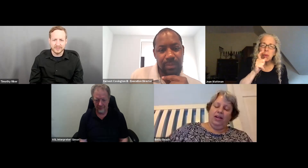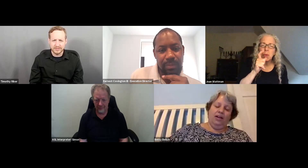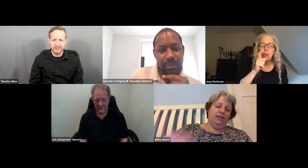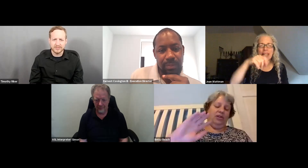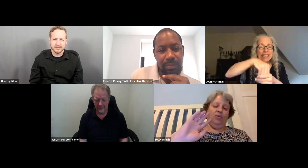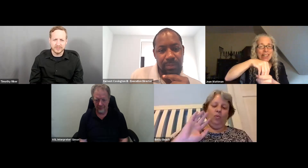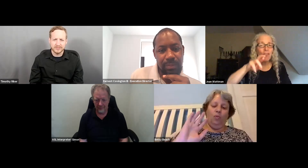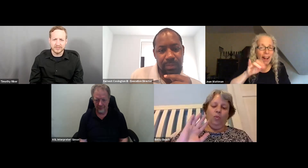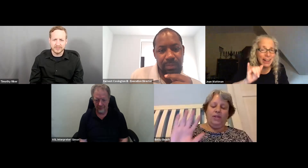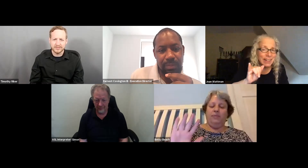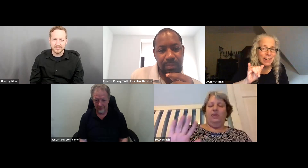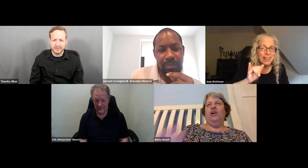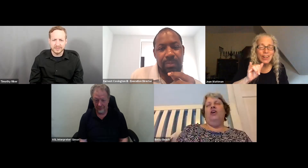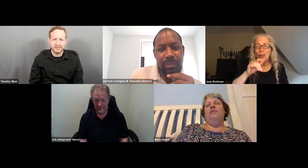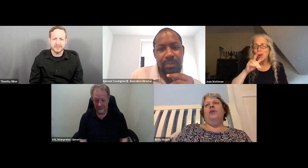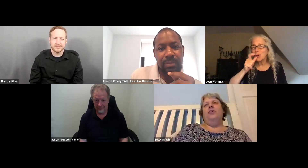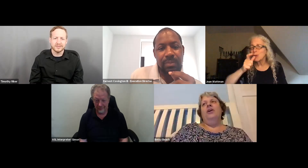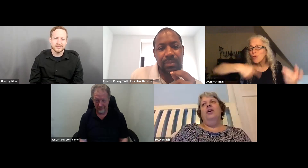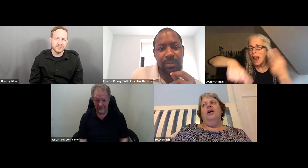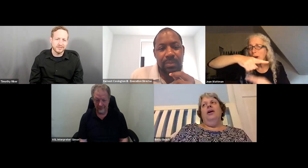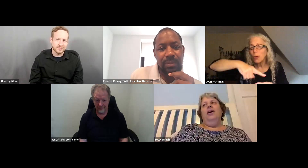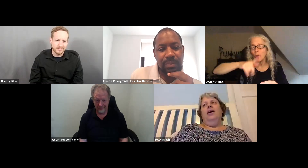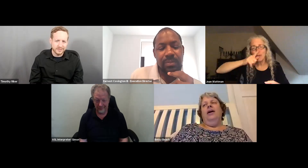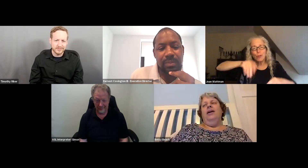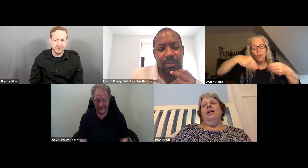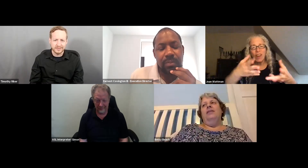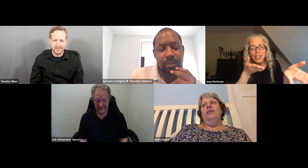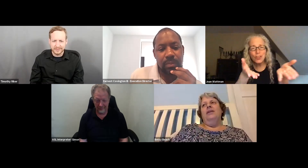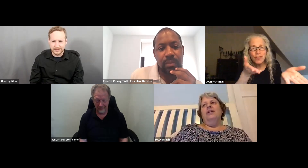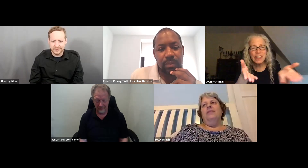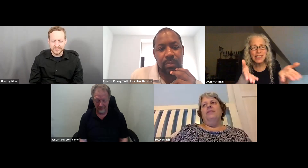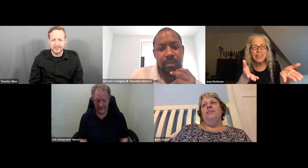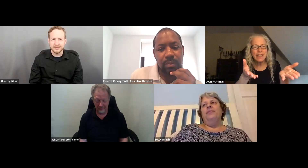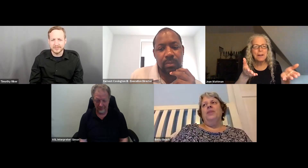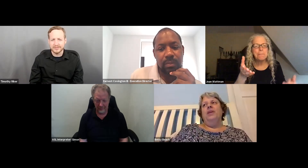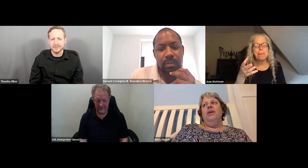Island and what's being offered. And